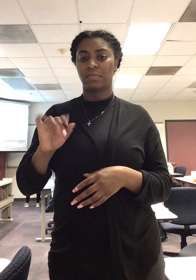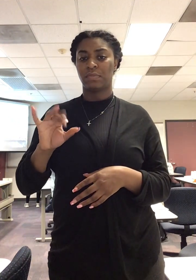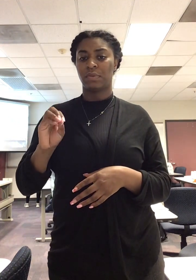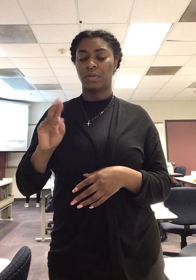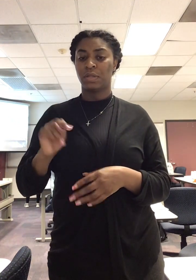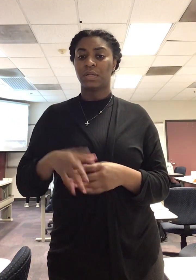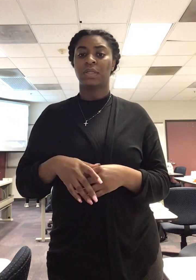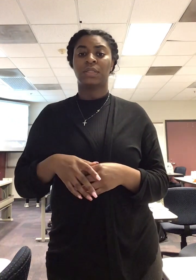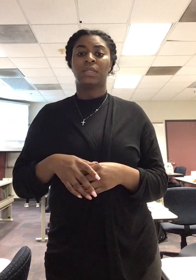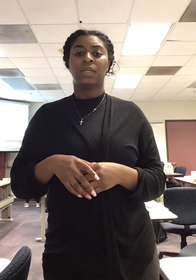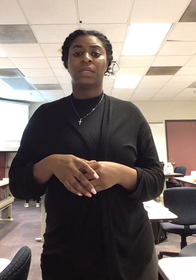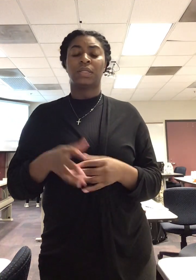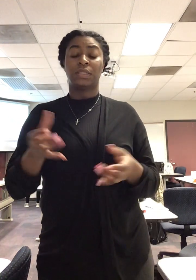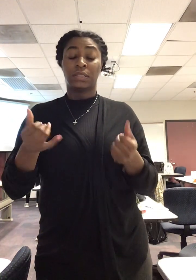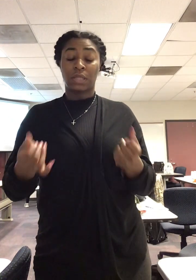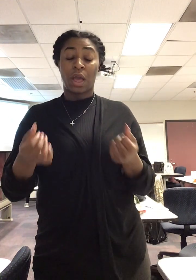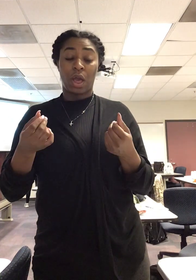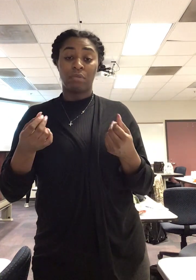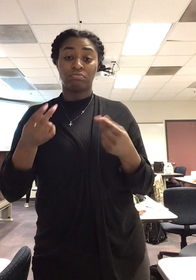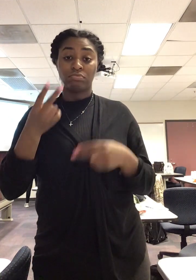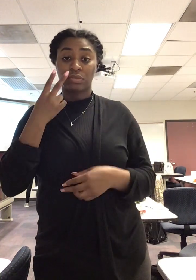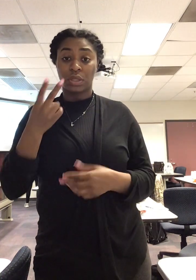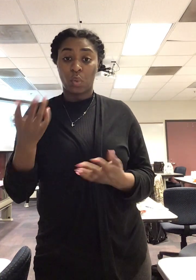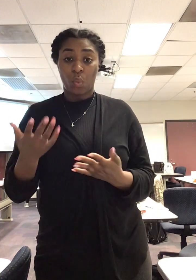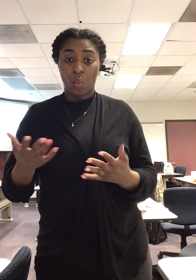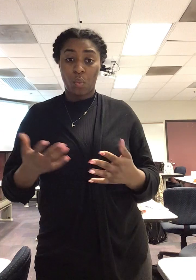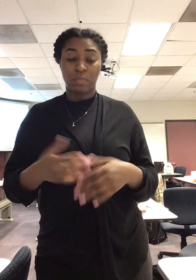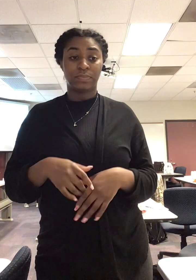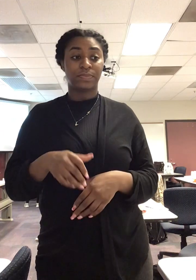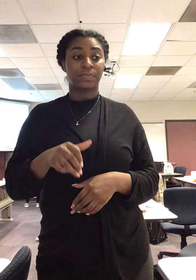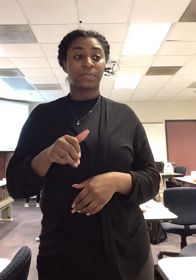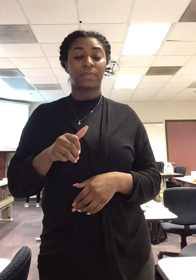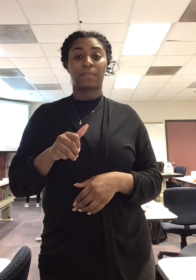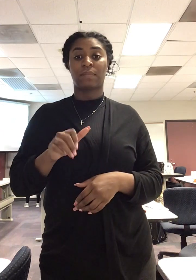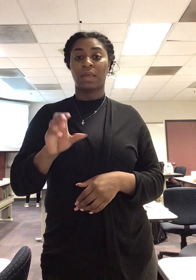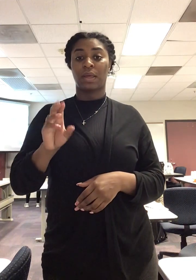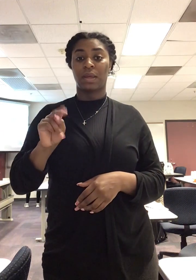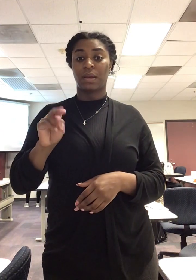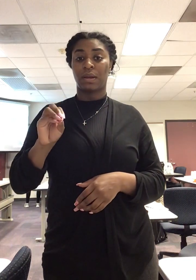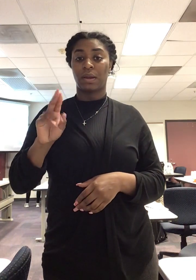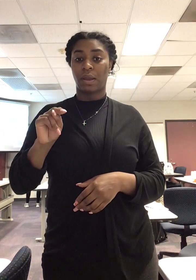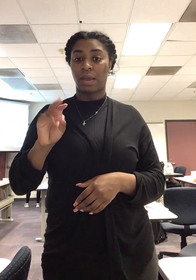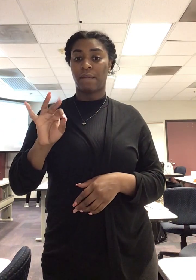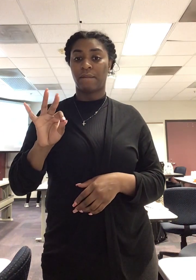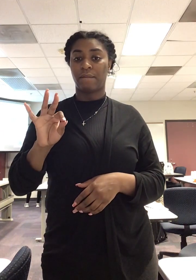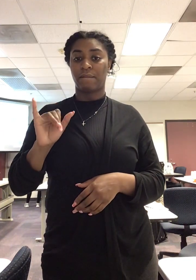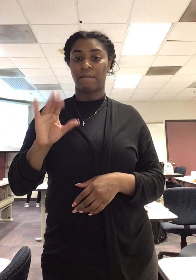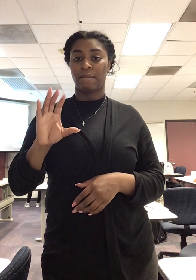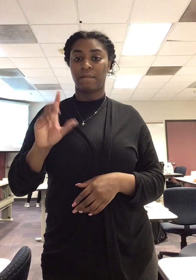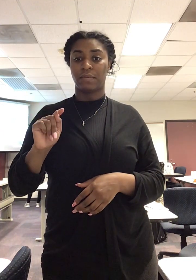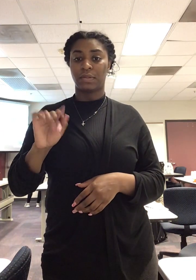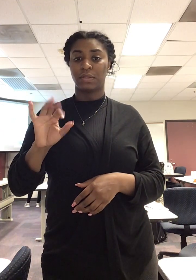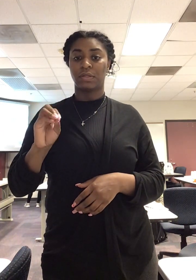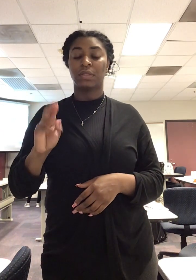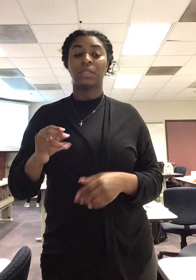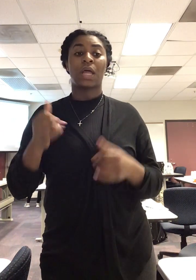wrap up. And your big question, are you ready? You can note this down if you need to. Your essential question for today is to decide,